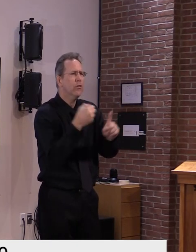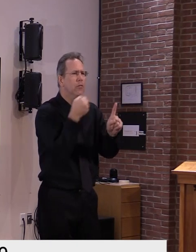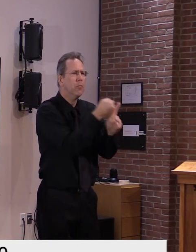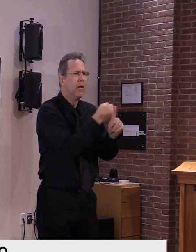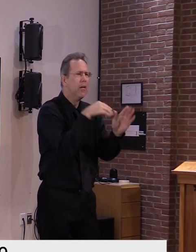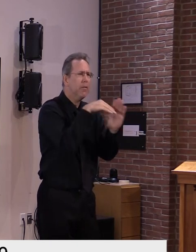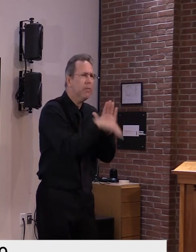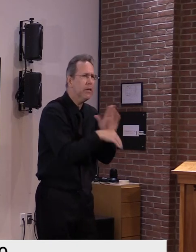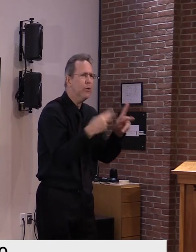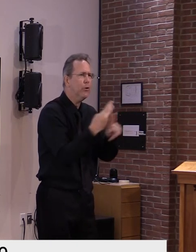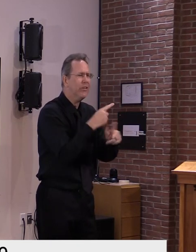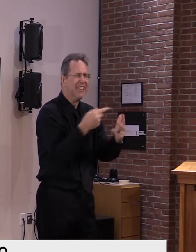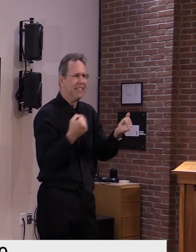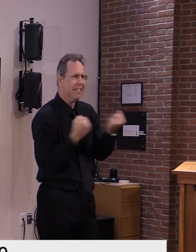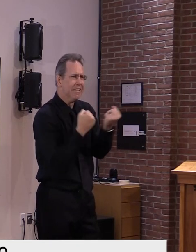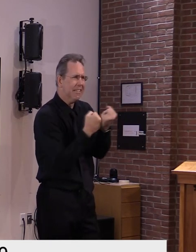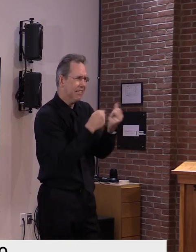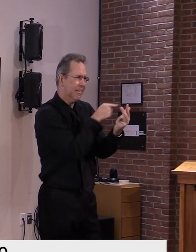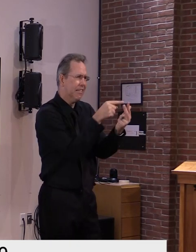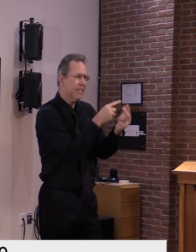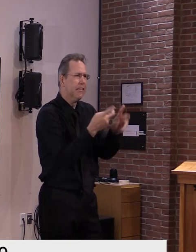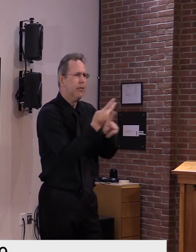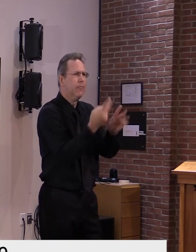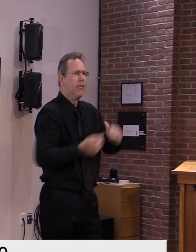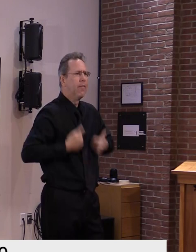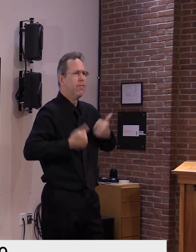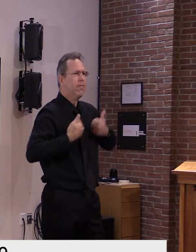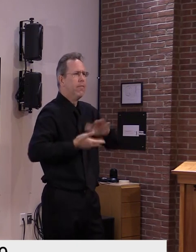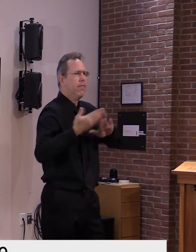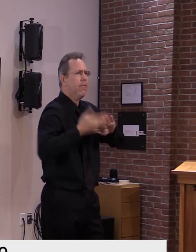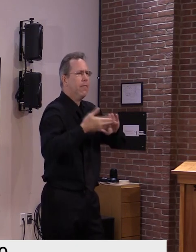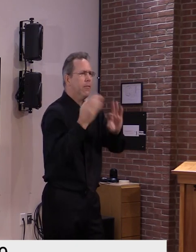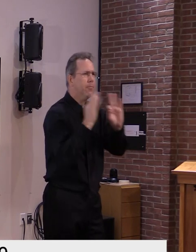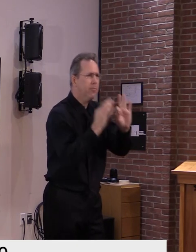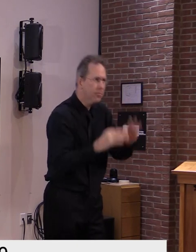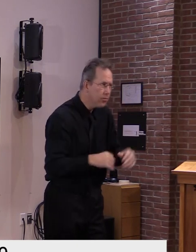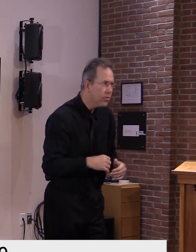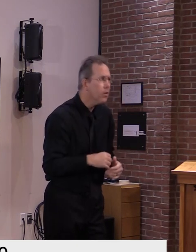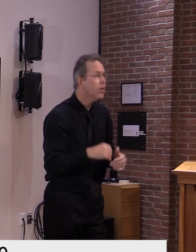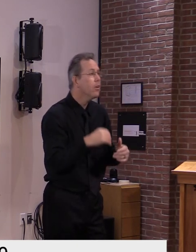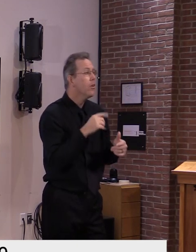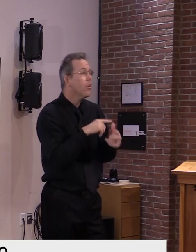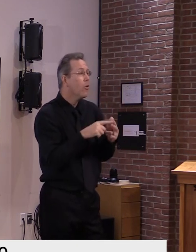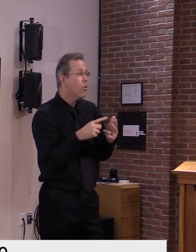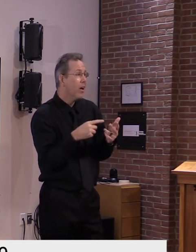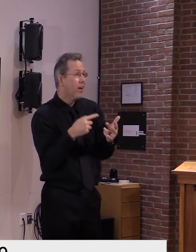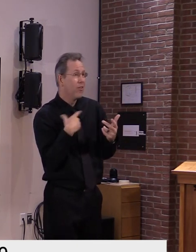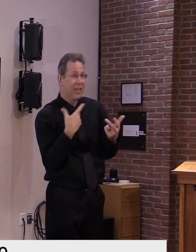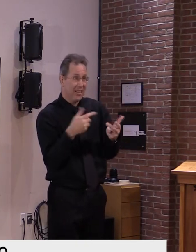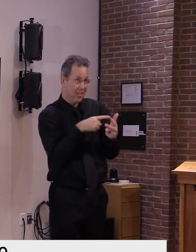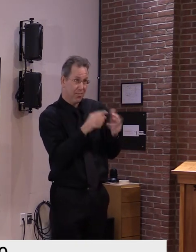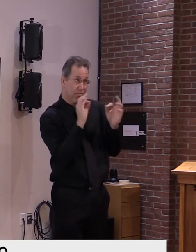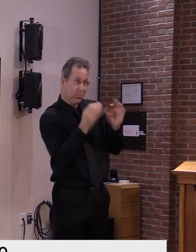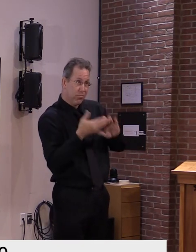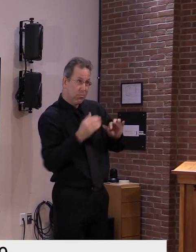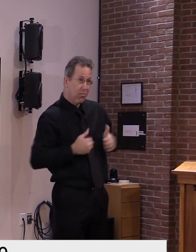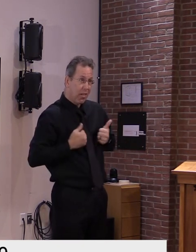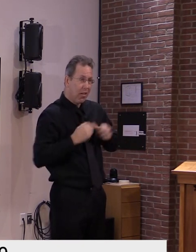duress. And in terms of the behavior, you know, people, and rightfully